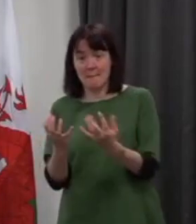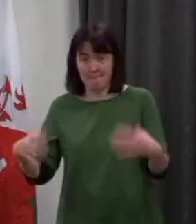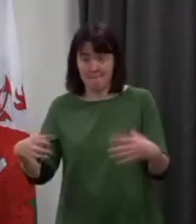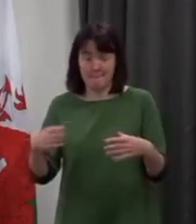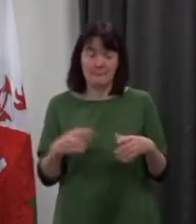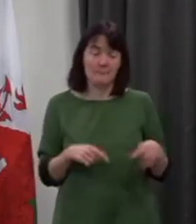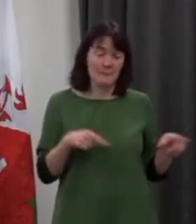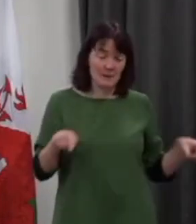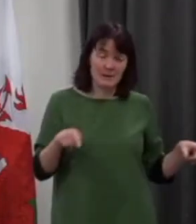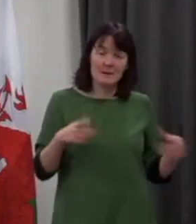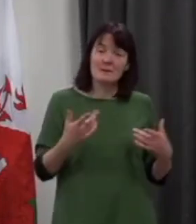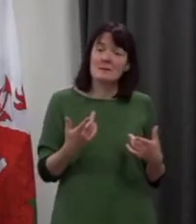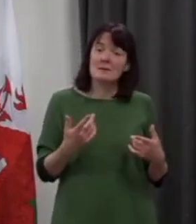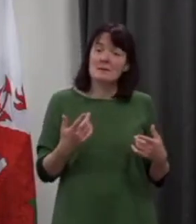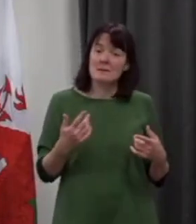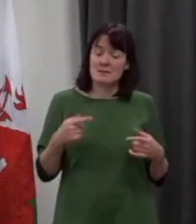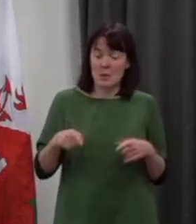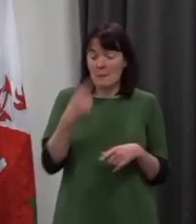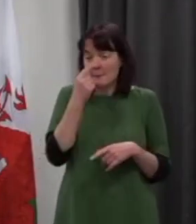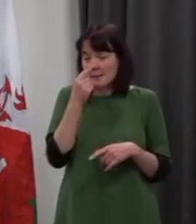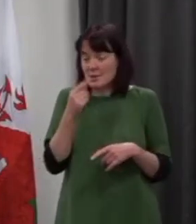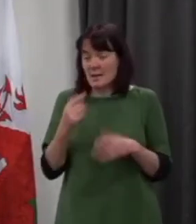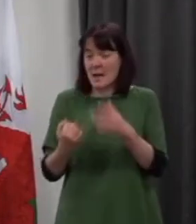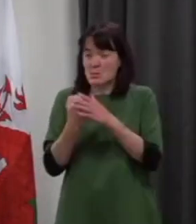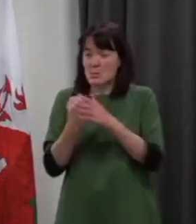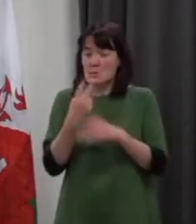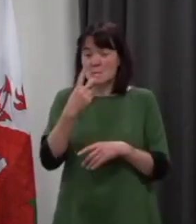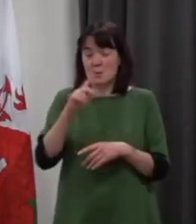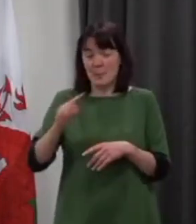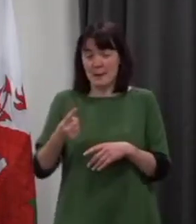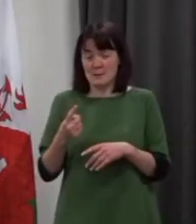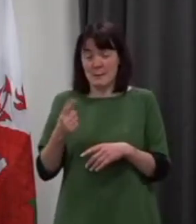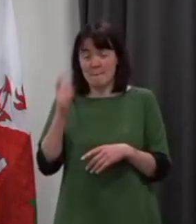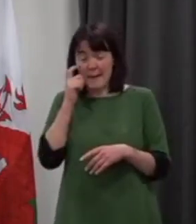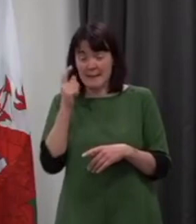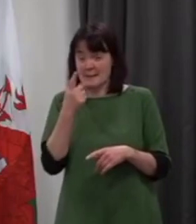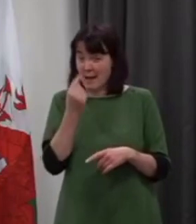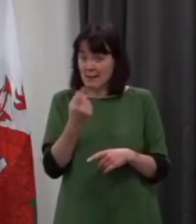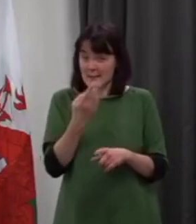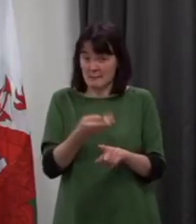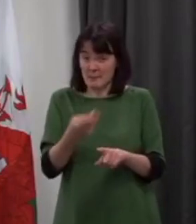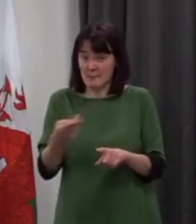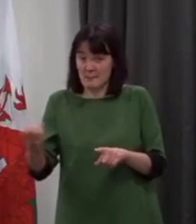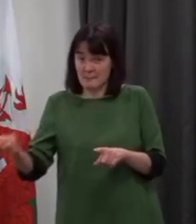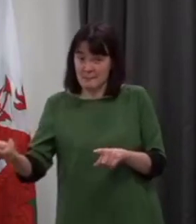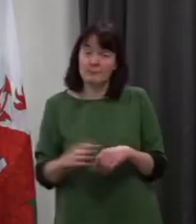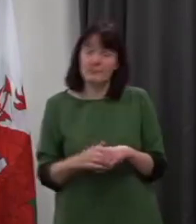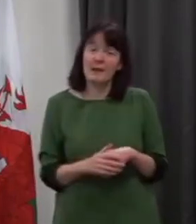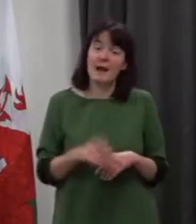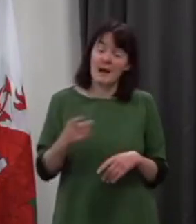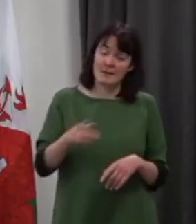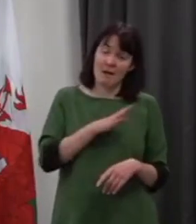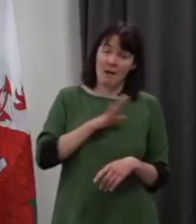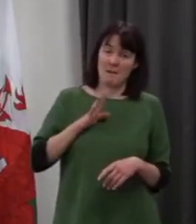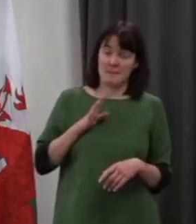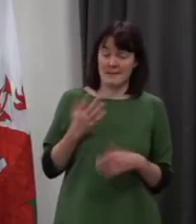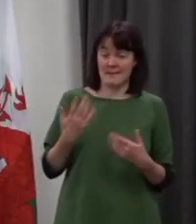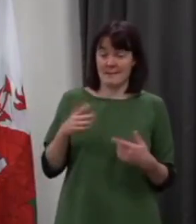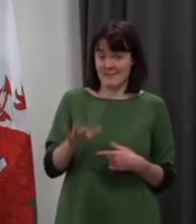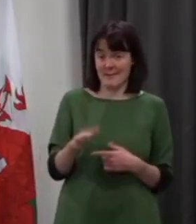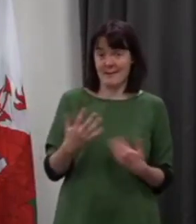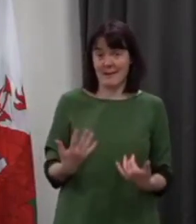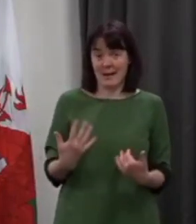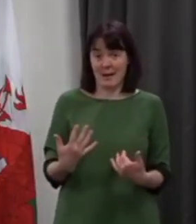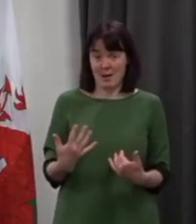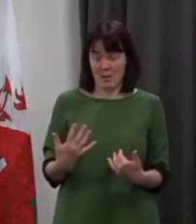convert and provide up to 2,000 beds there. And in fact, we've got assistance from a variety of people, including the Army, who are there as we speak, going through